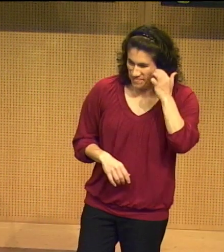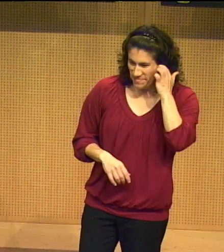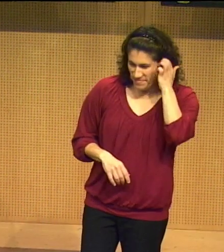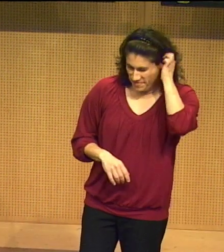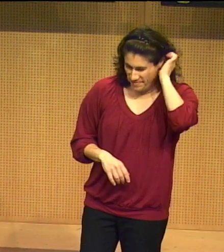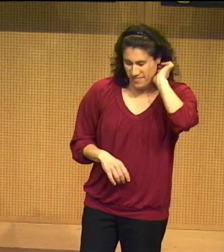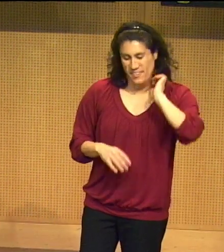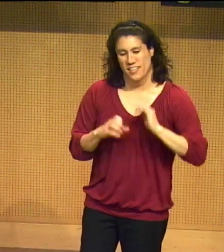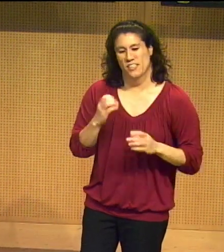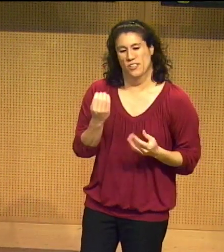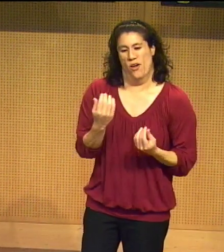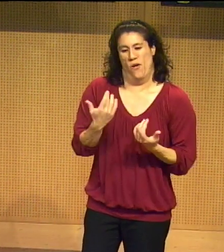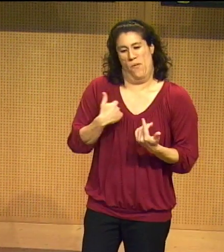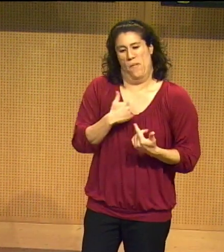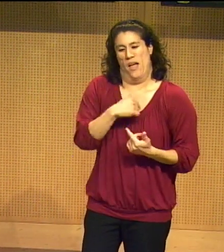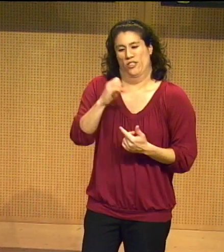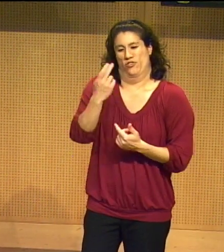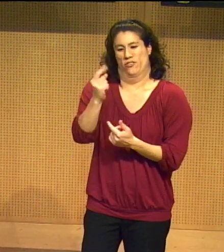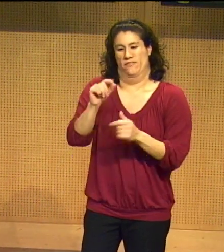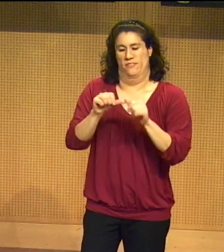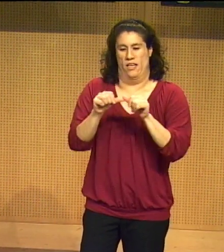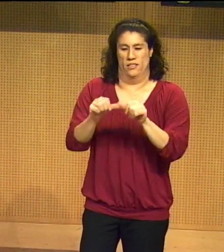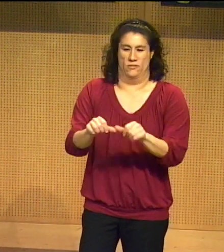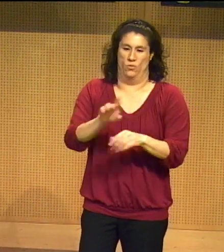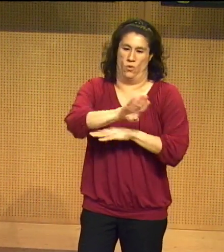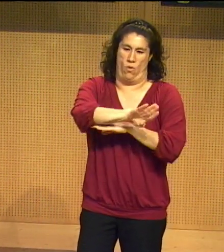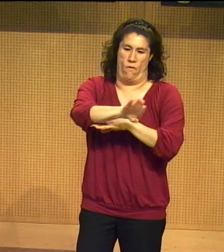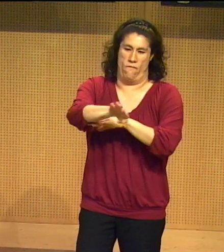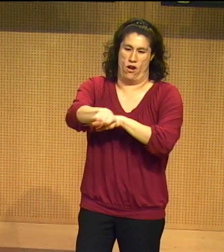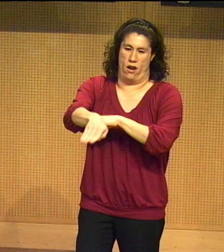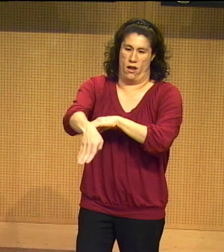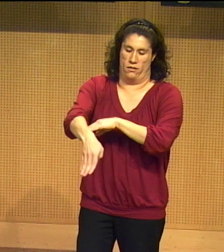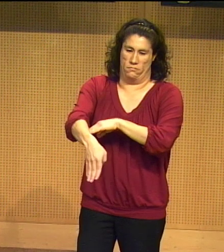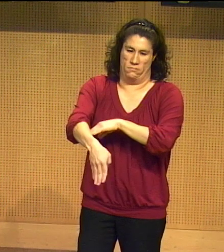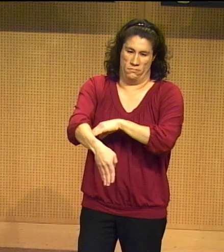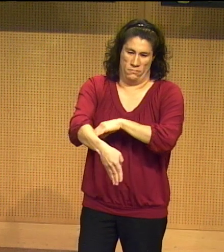and we do what we have to do. So